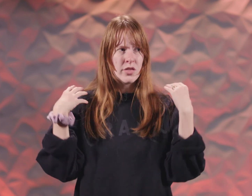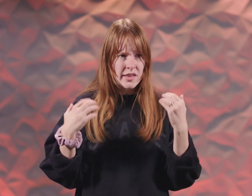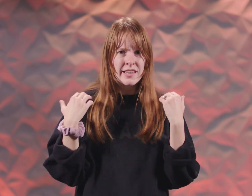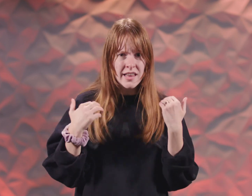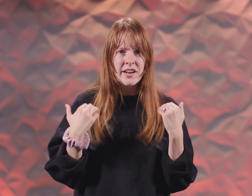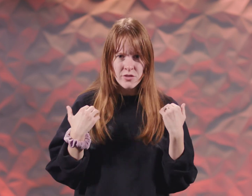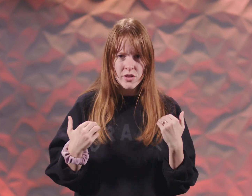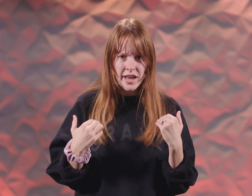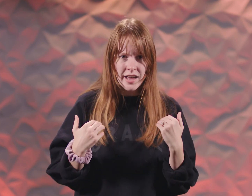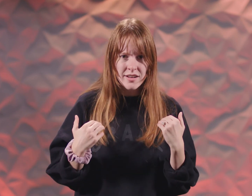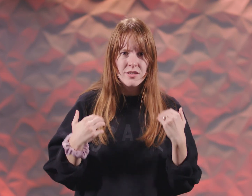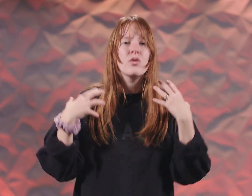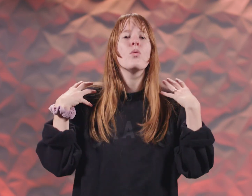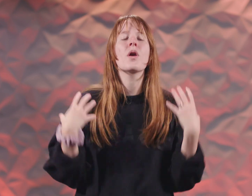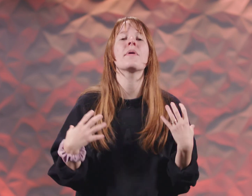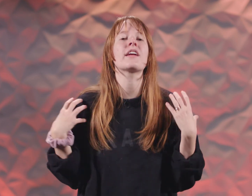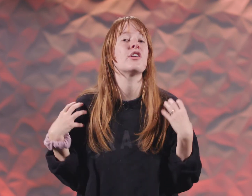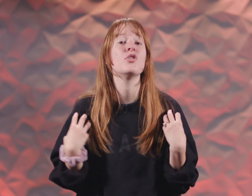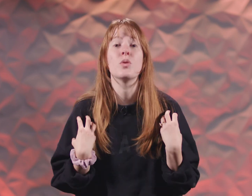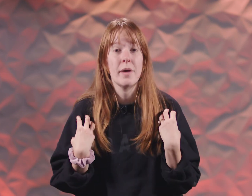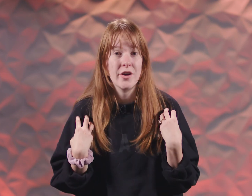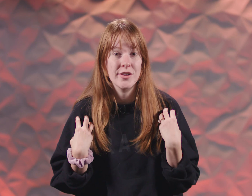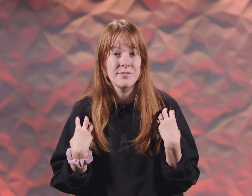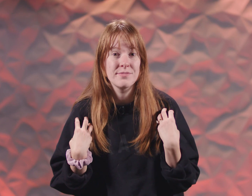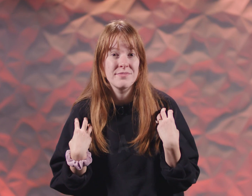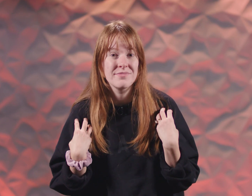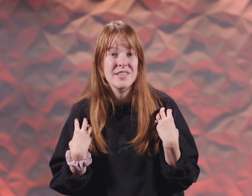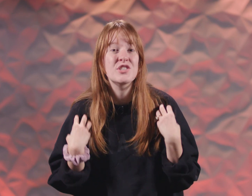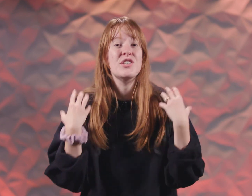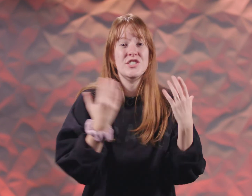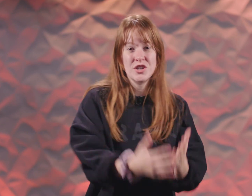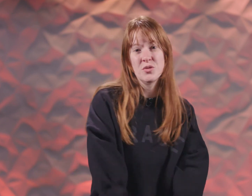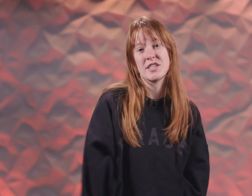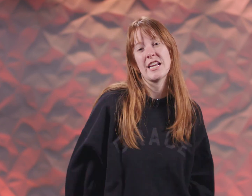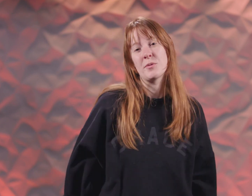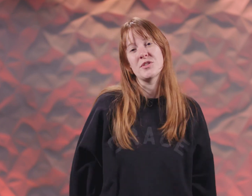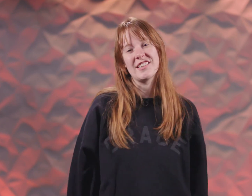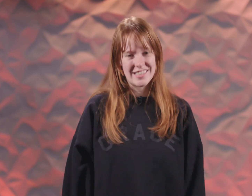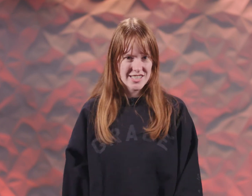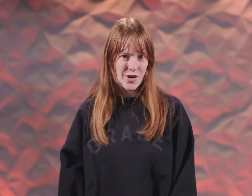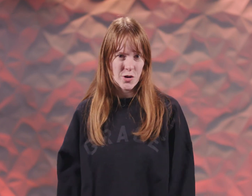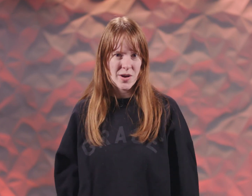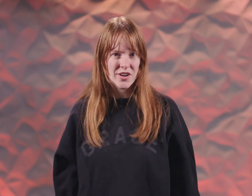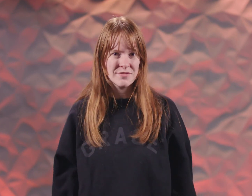in light of all that, what am I going to do about it? So let's turn to our tables and let's talk about it.